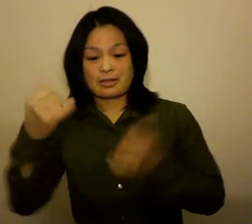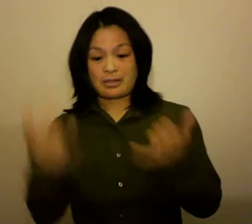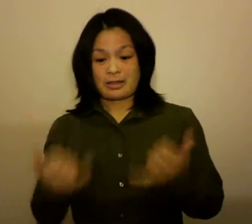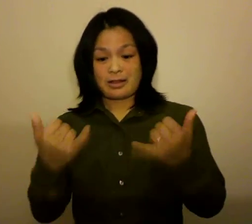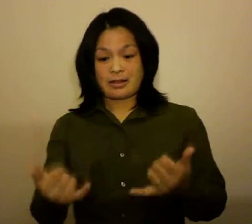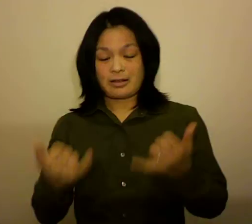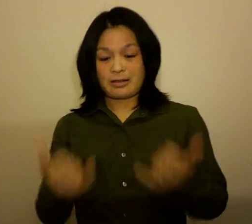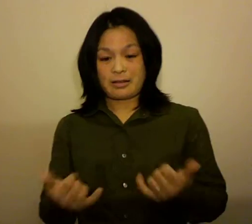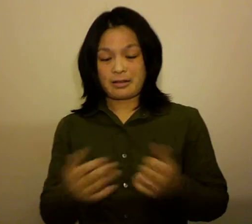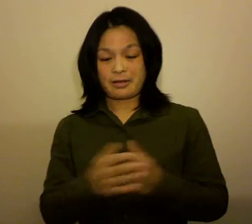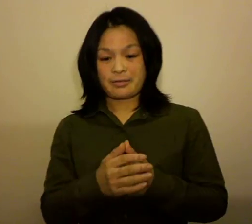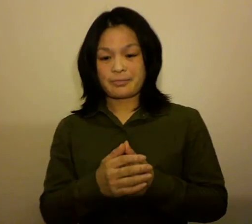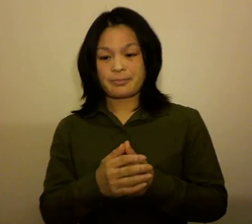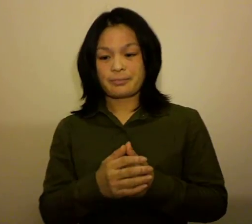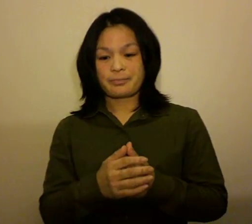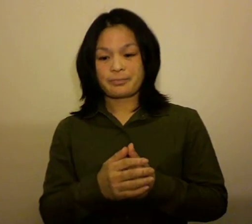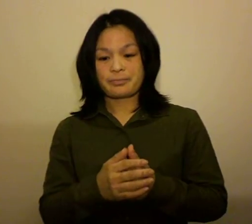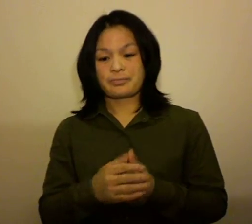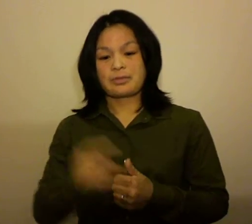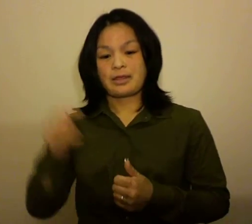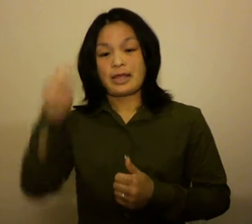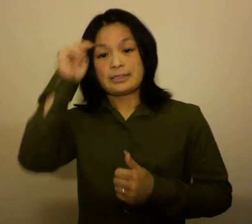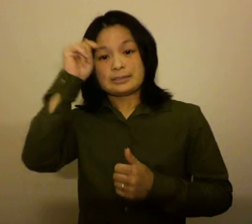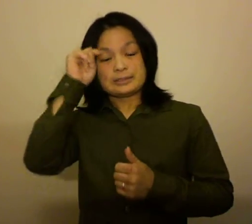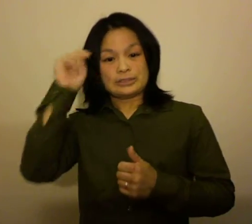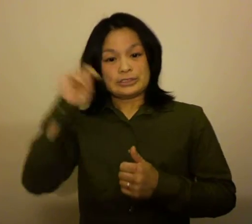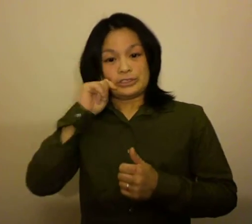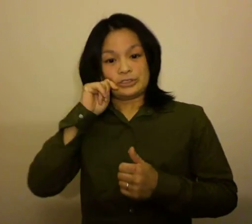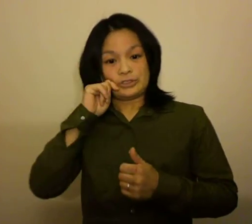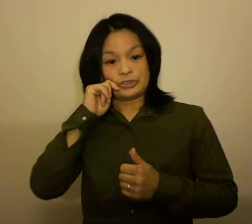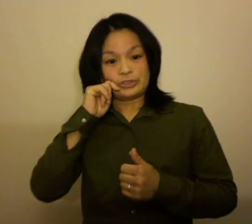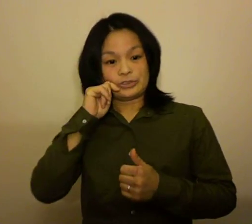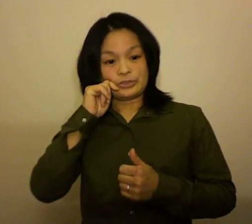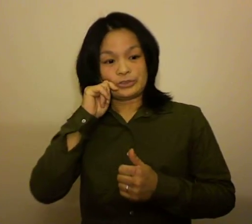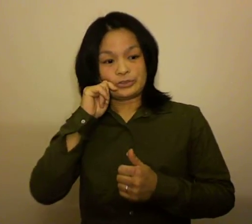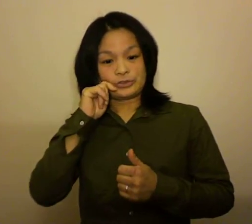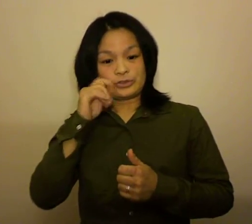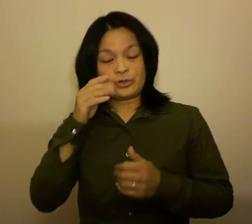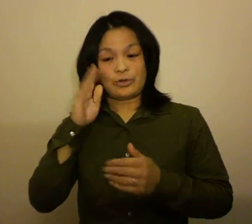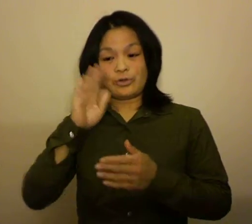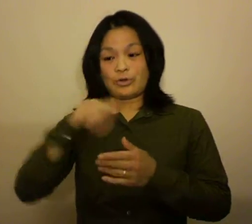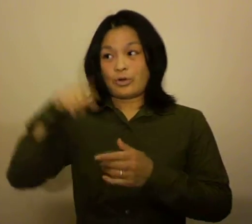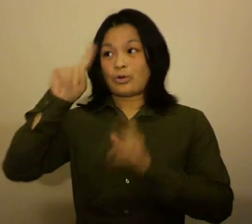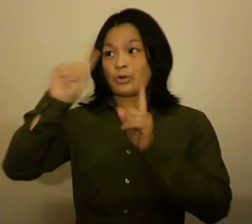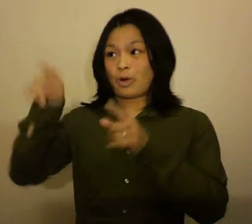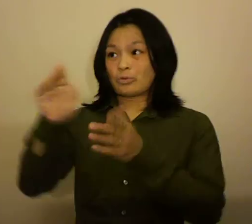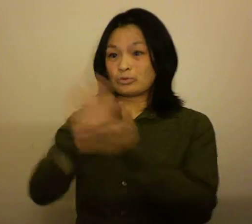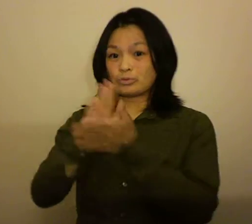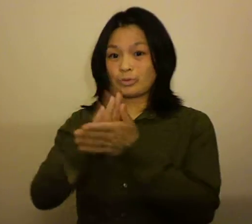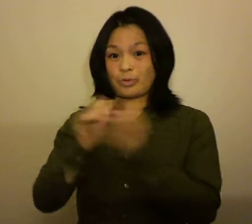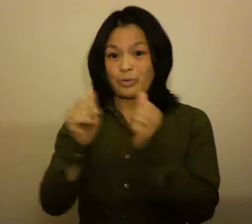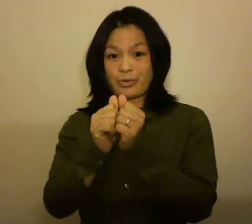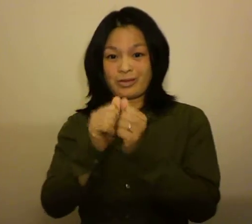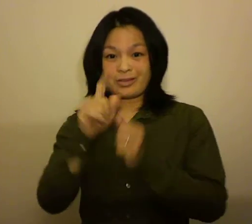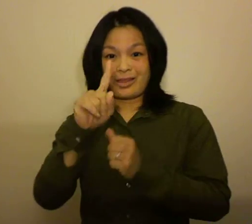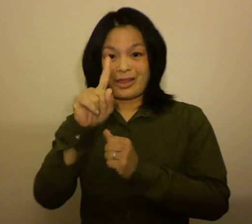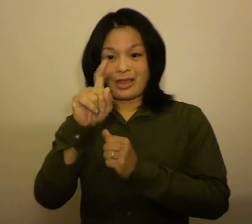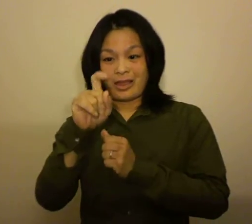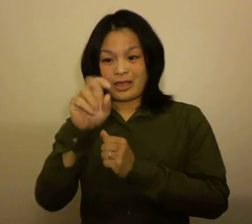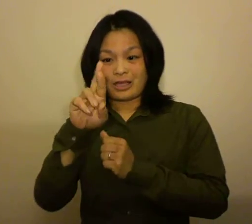or put our book bags through an x-ray machine just to go to school. Whatever facility you use,